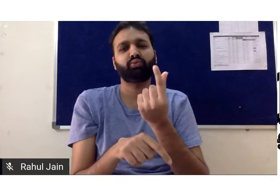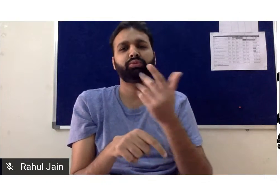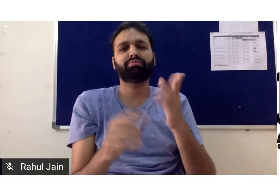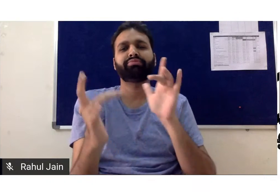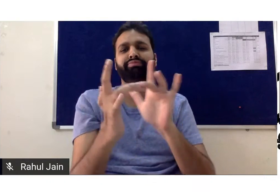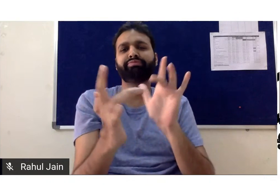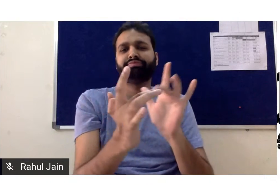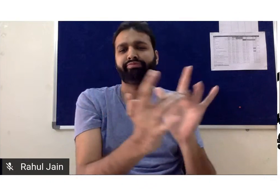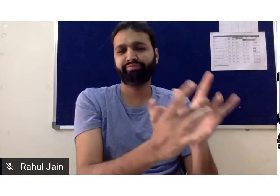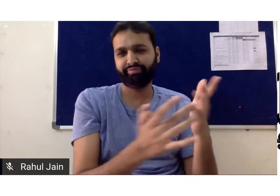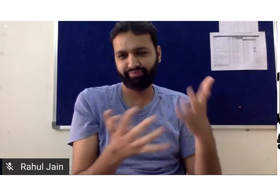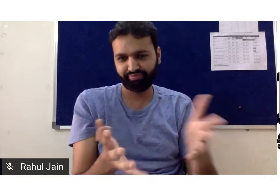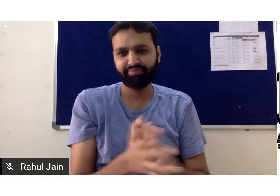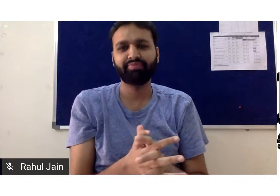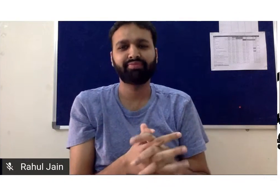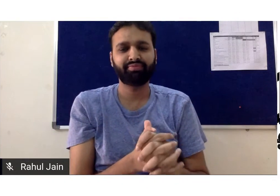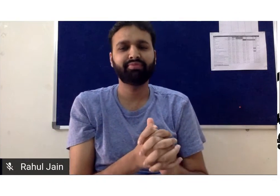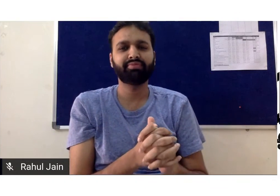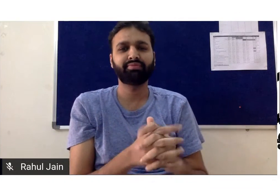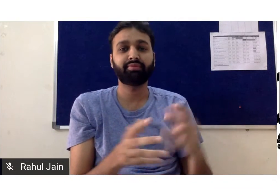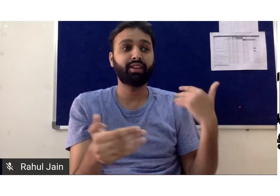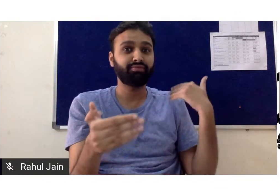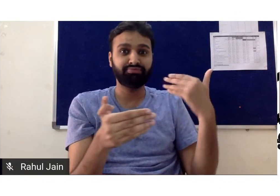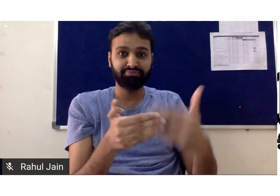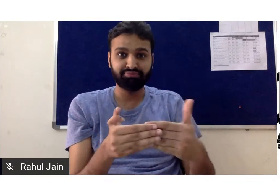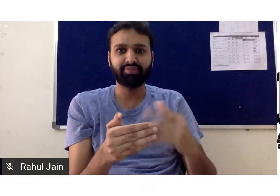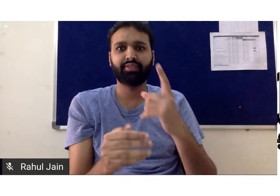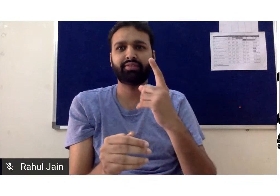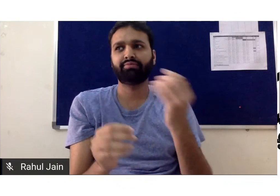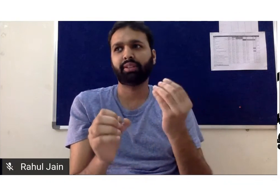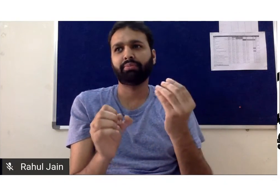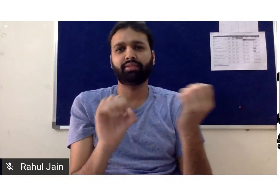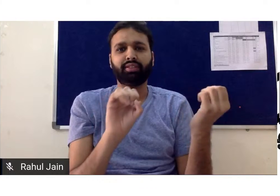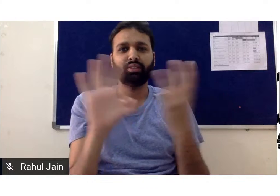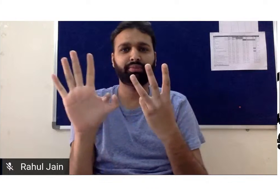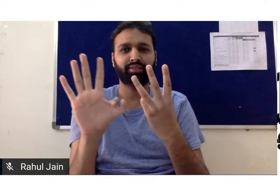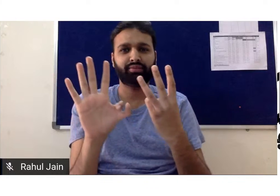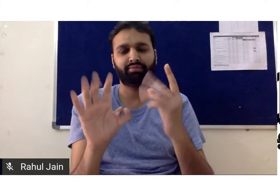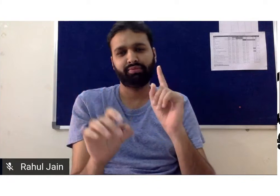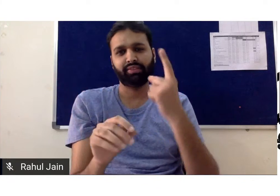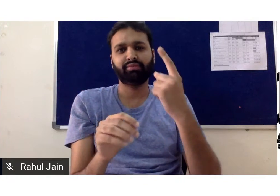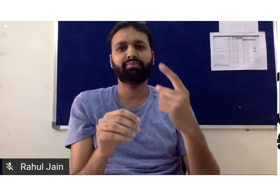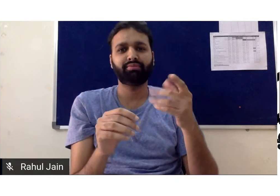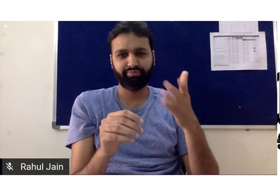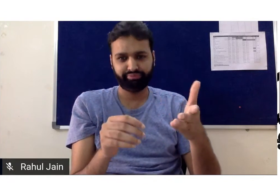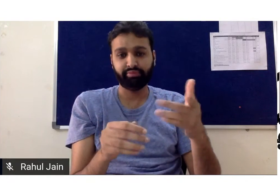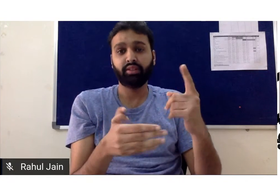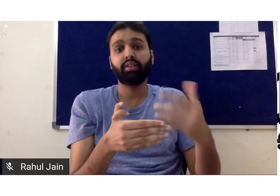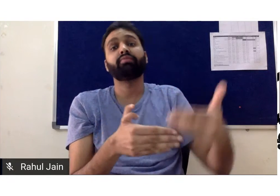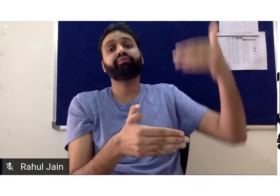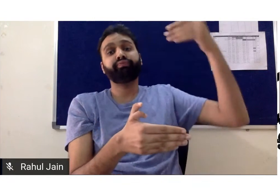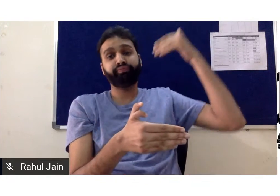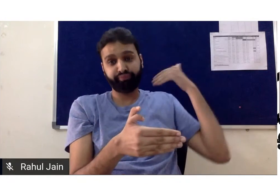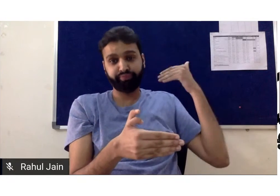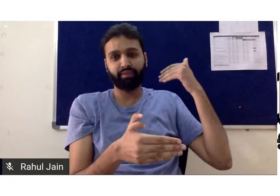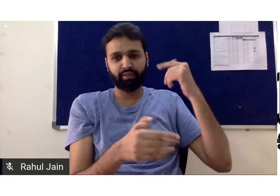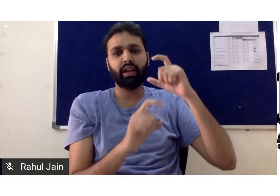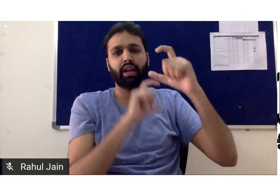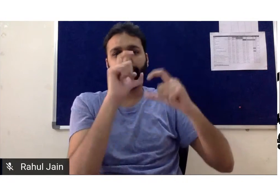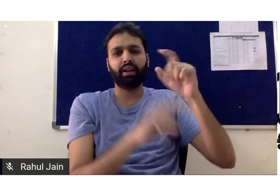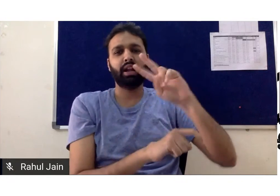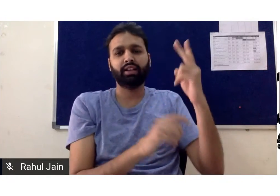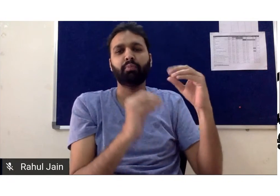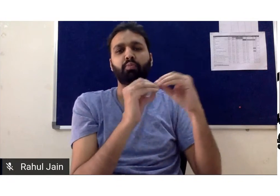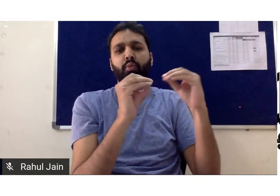approach us. So, so we are of the same opinion. So we have